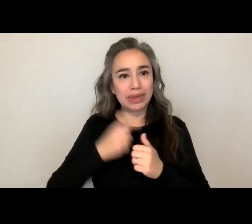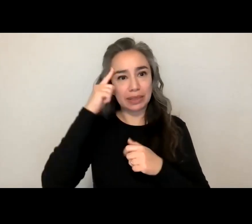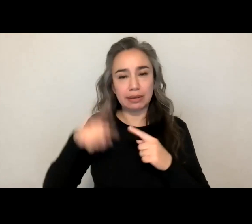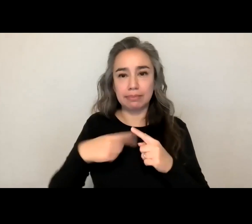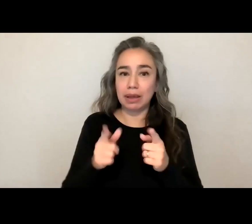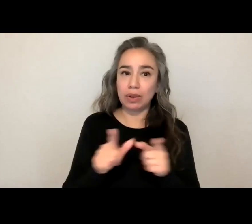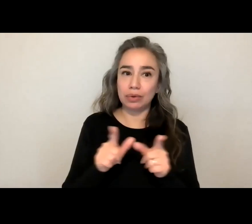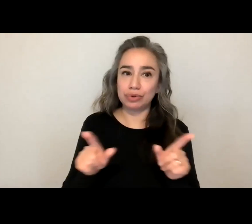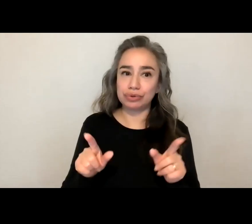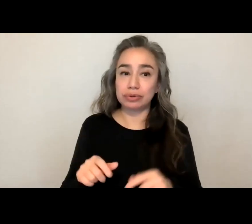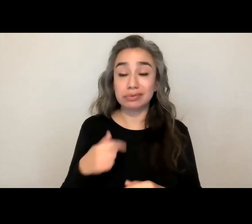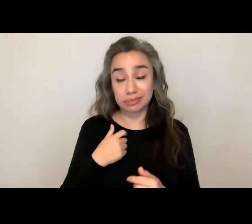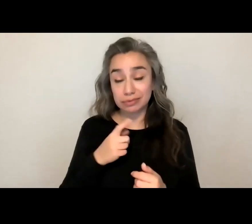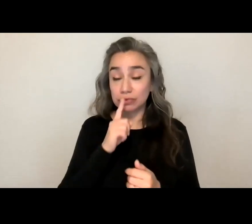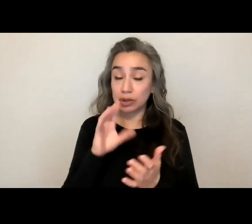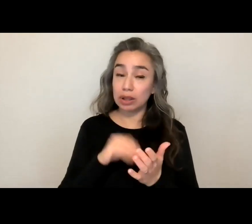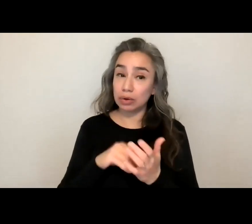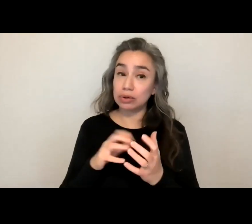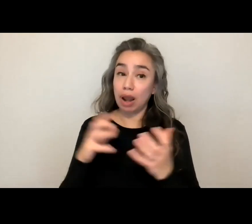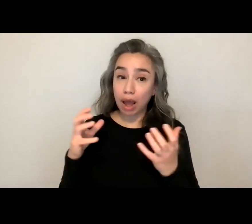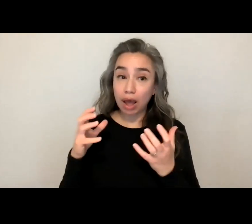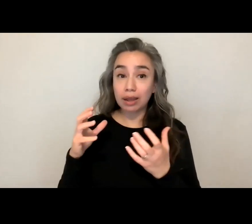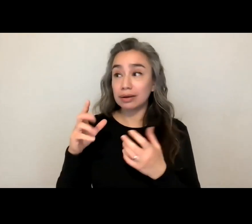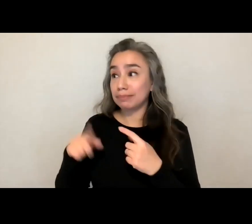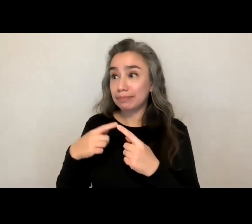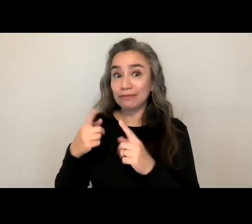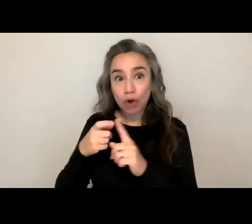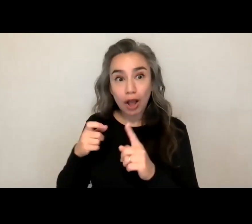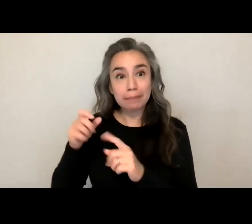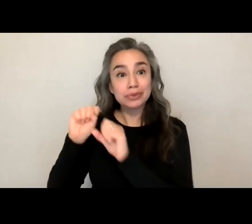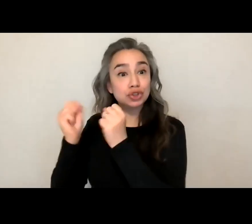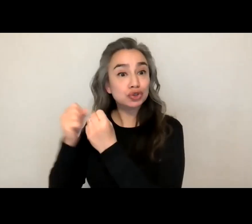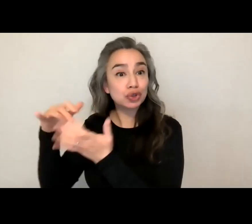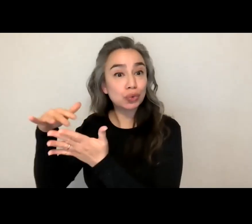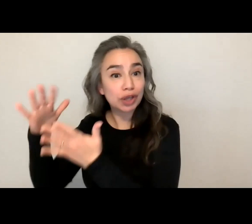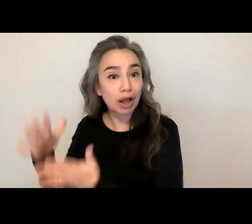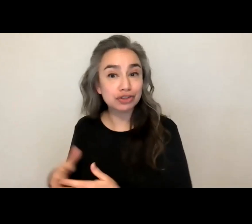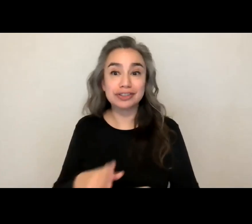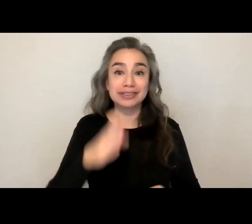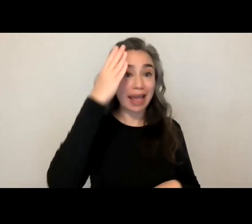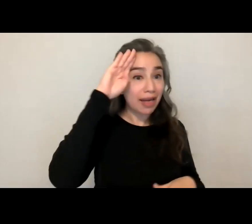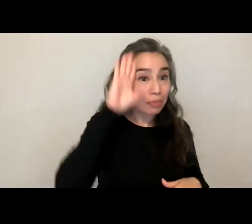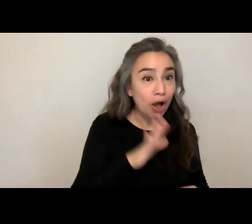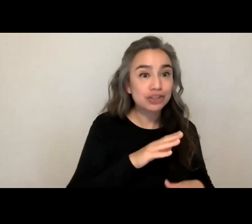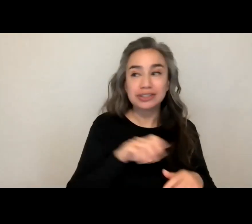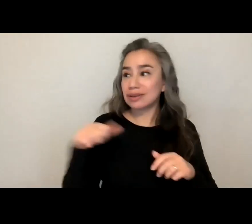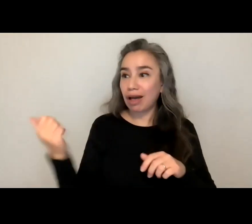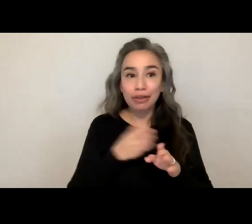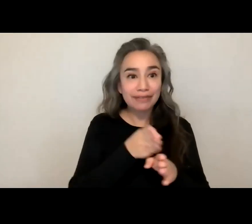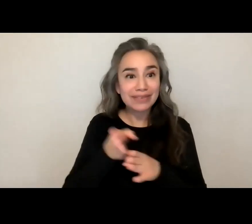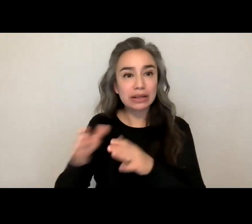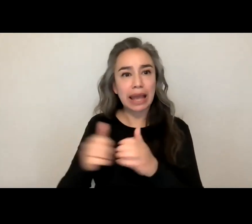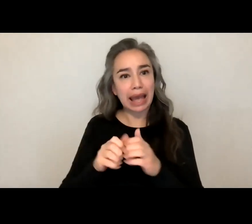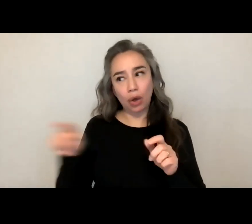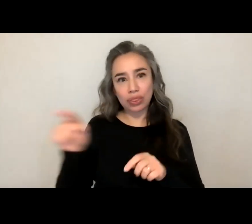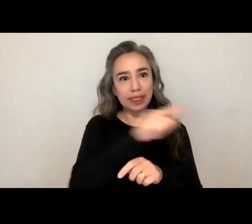have learned a great deal from how, you know, sociologists, anthropologists, folks in other fields think about language, and also how they think about language as